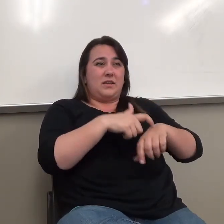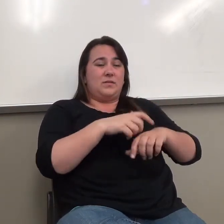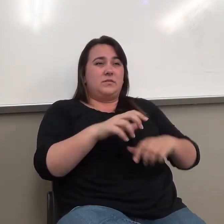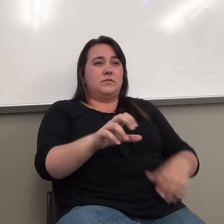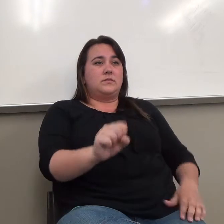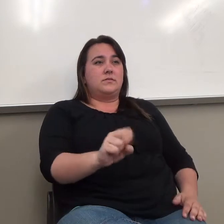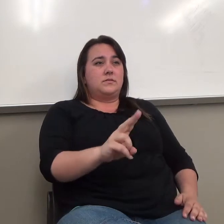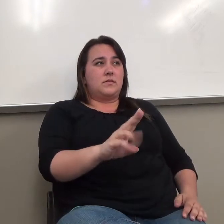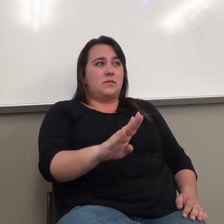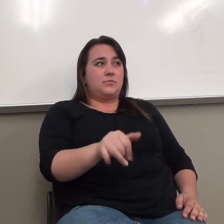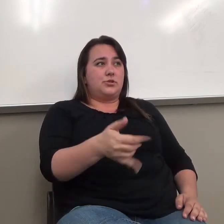subject-verb agreement.